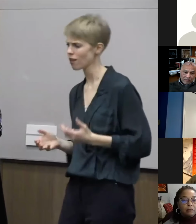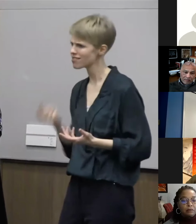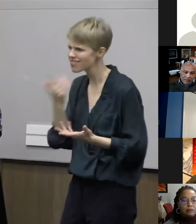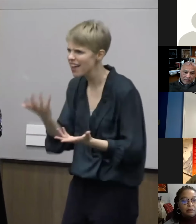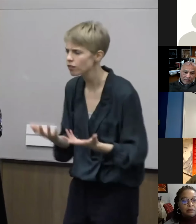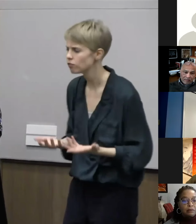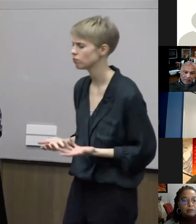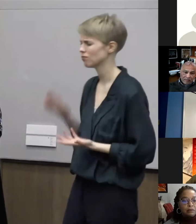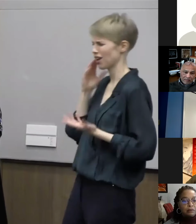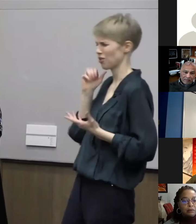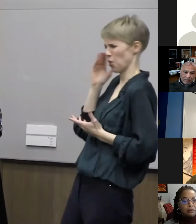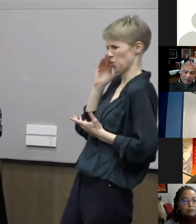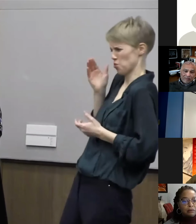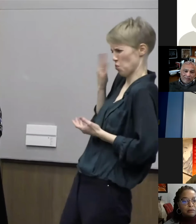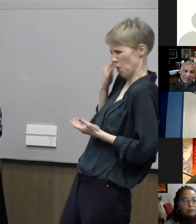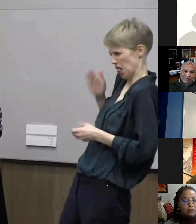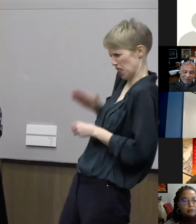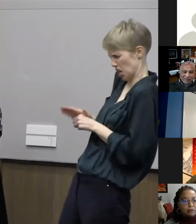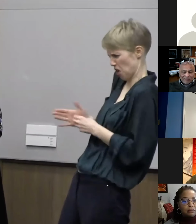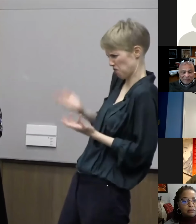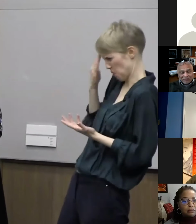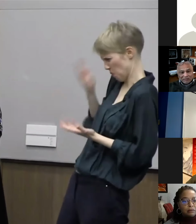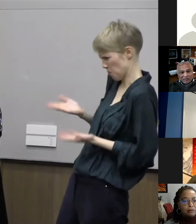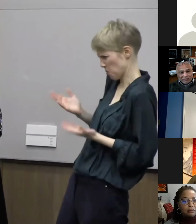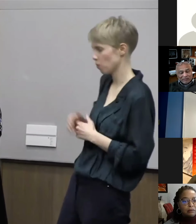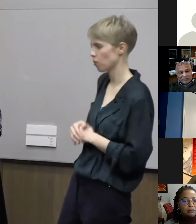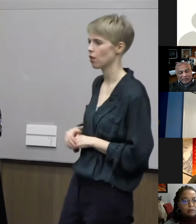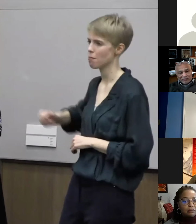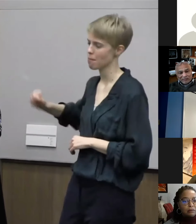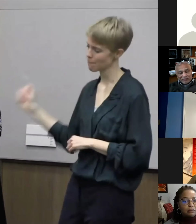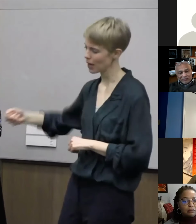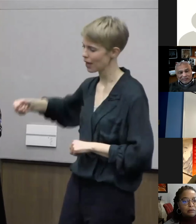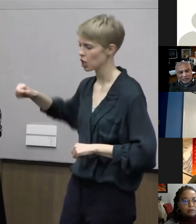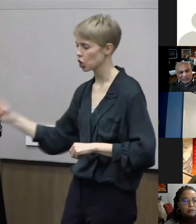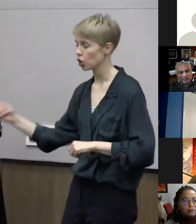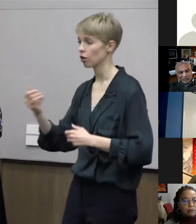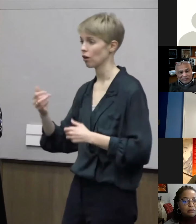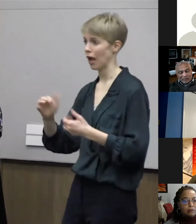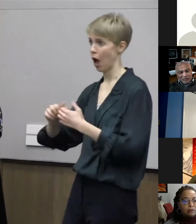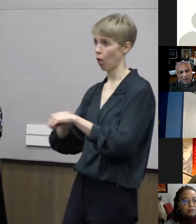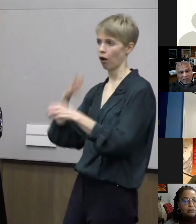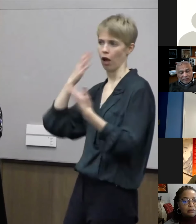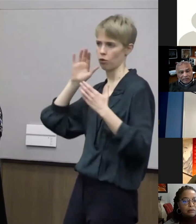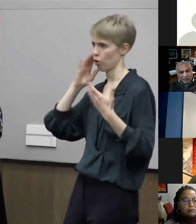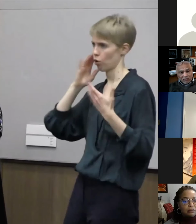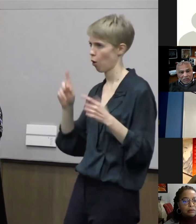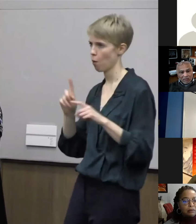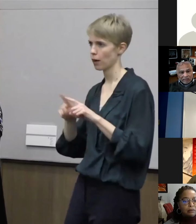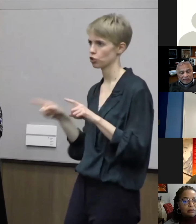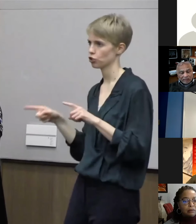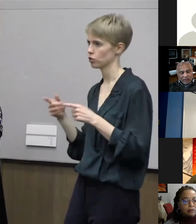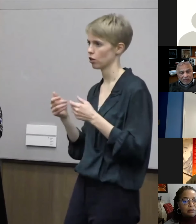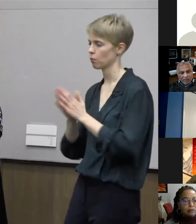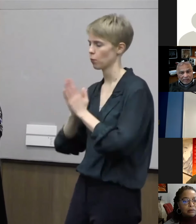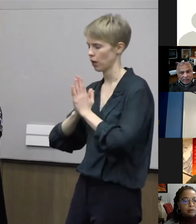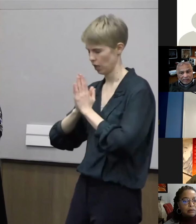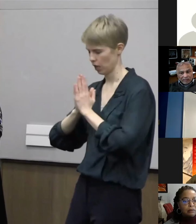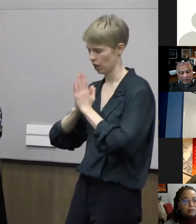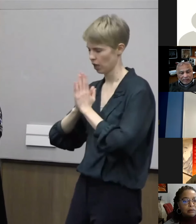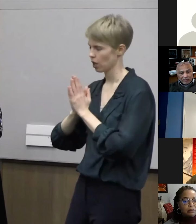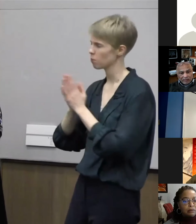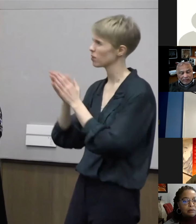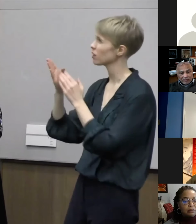"I don't know you well enough." They beat her, I don't know how long, and after a while she began to pray and ask